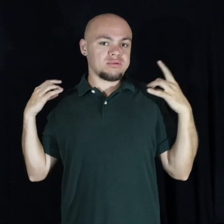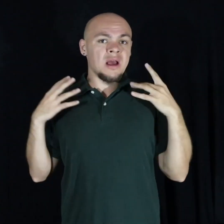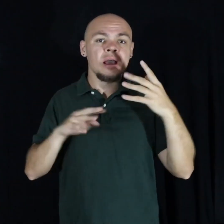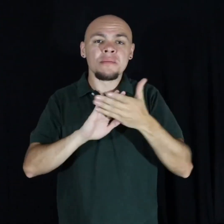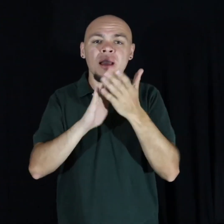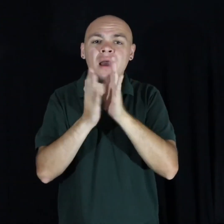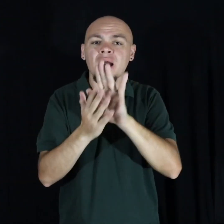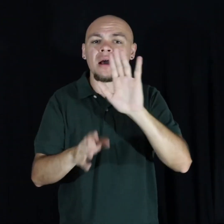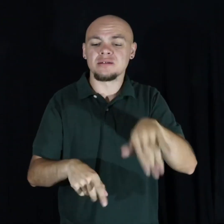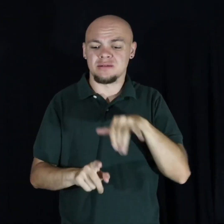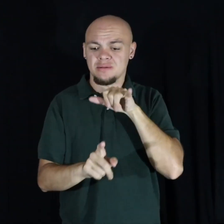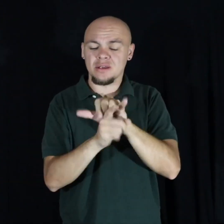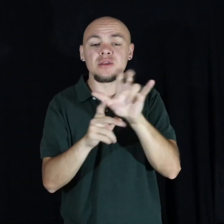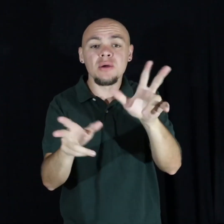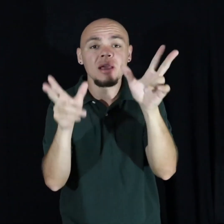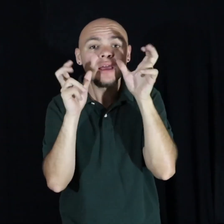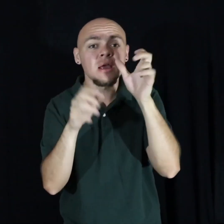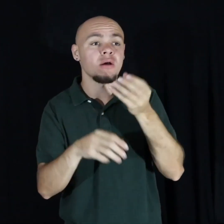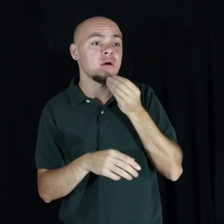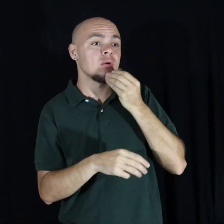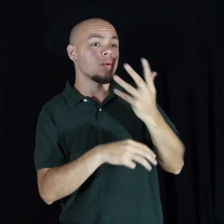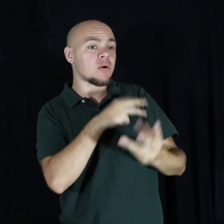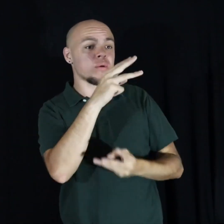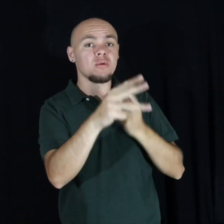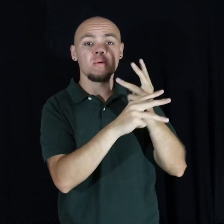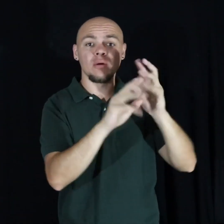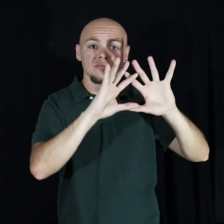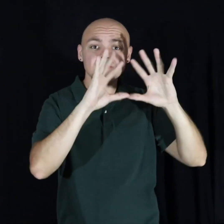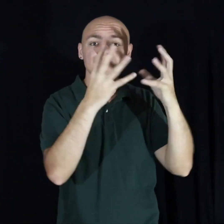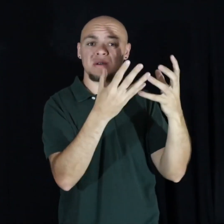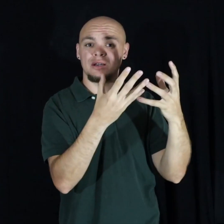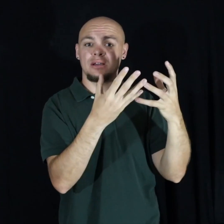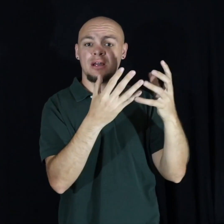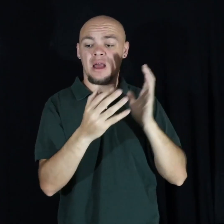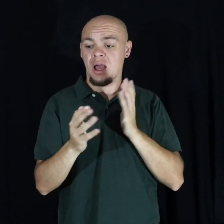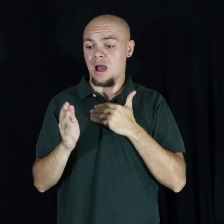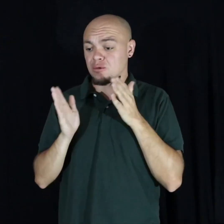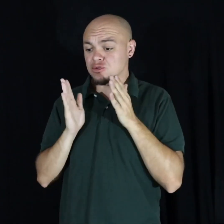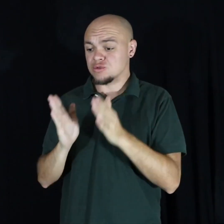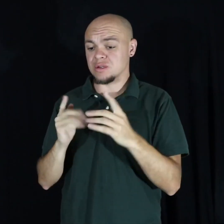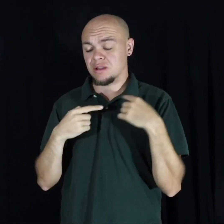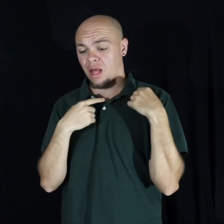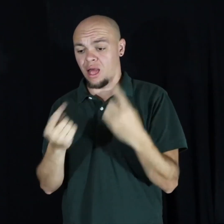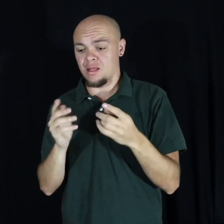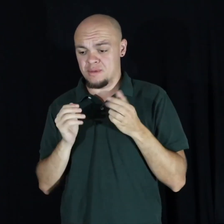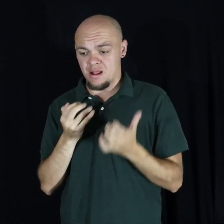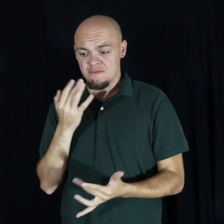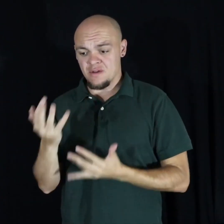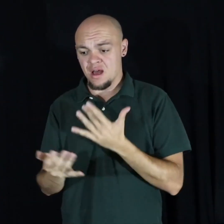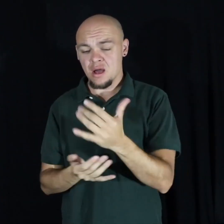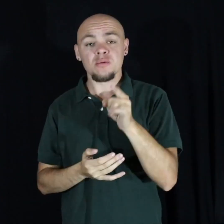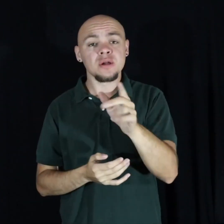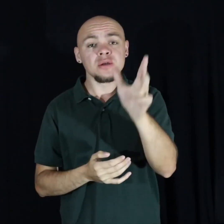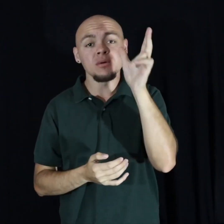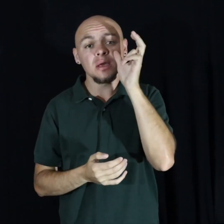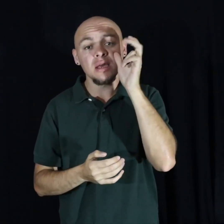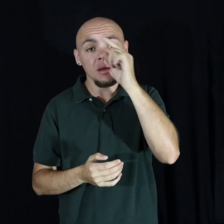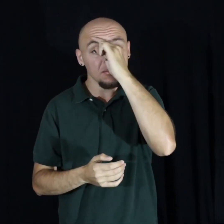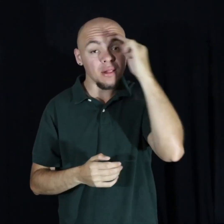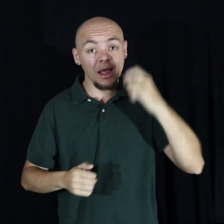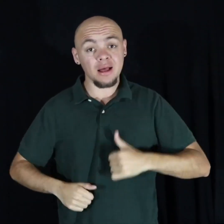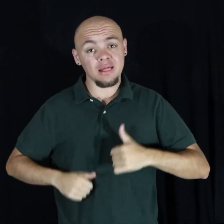whisper. You hear global warming, we say our streets have been on fire. So when you hear Black Lives